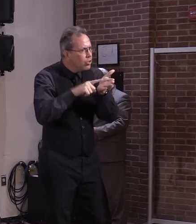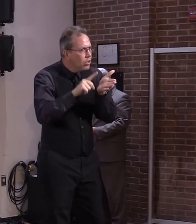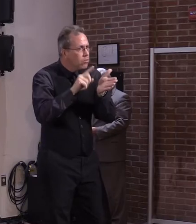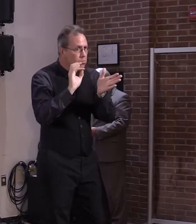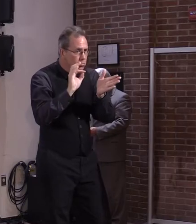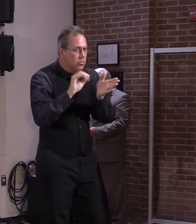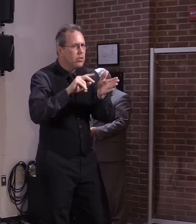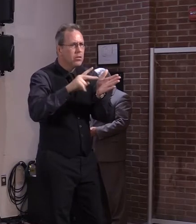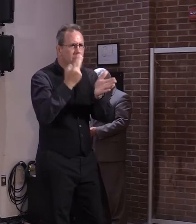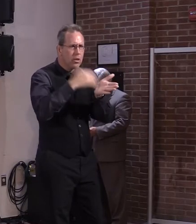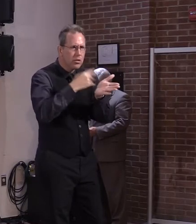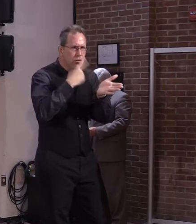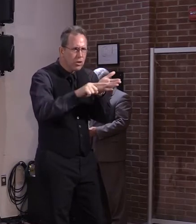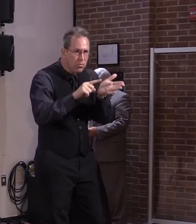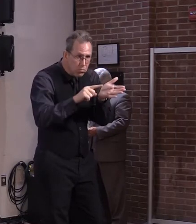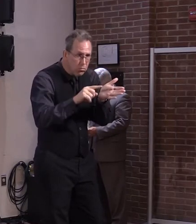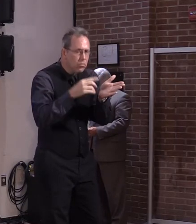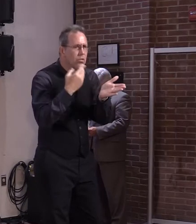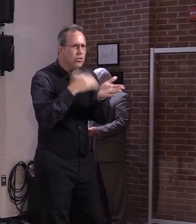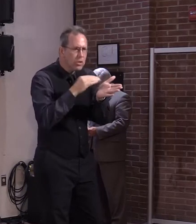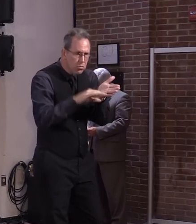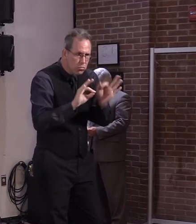like